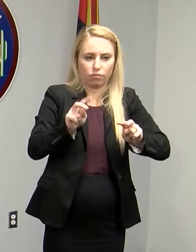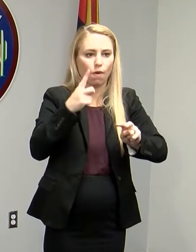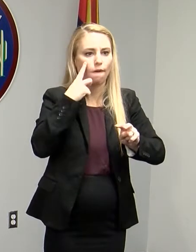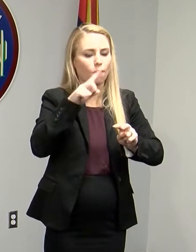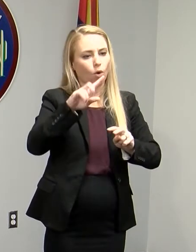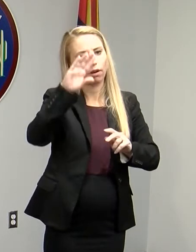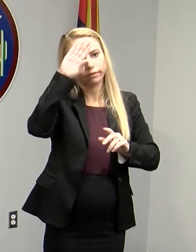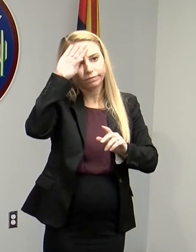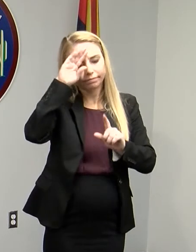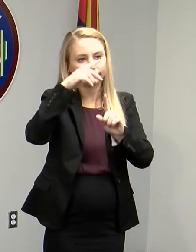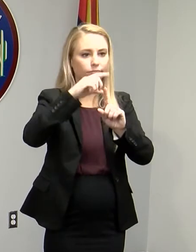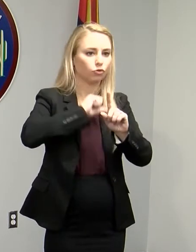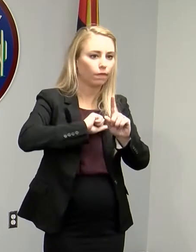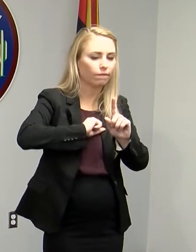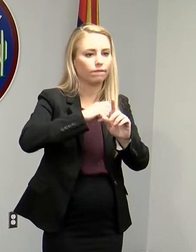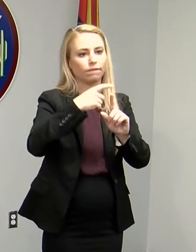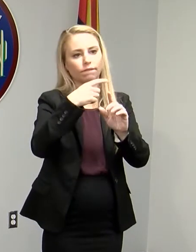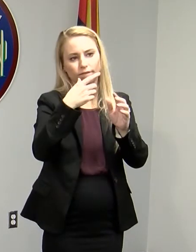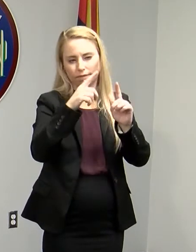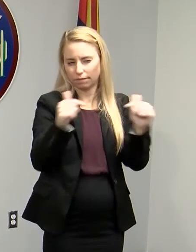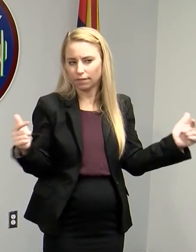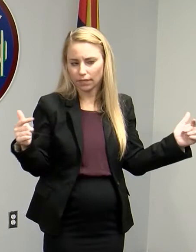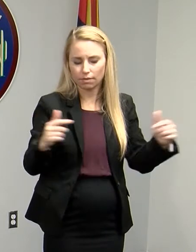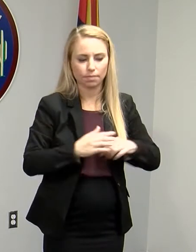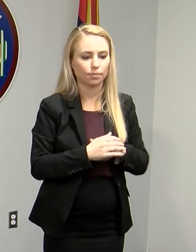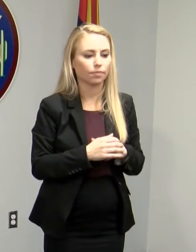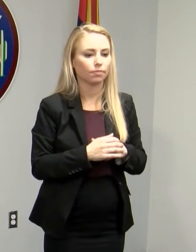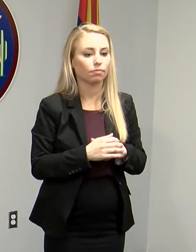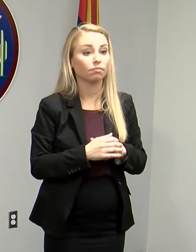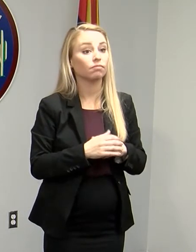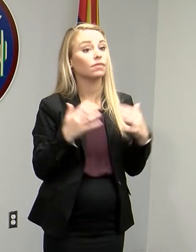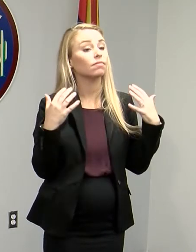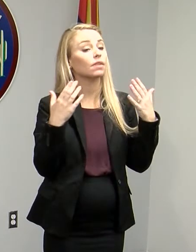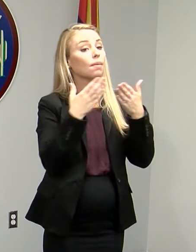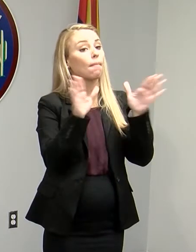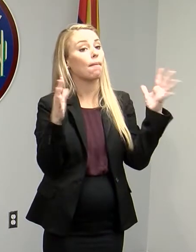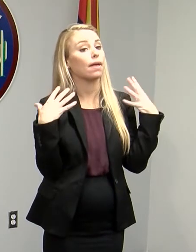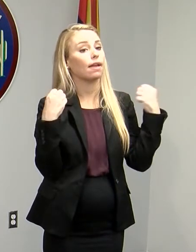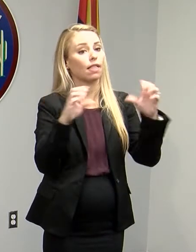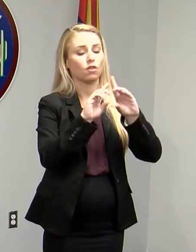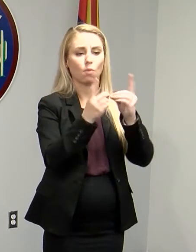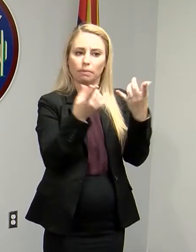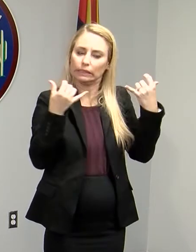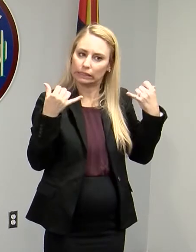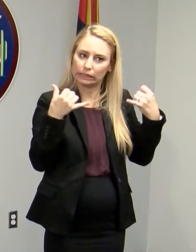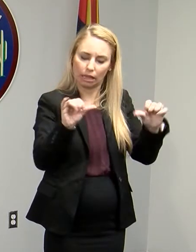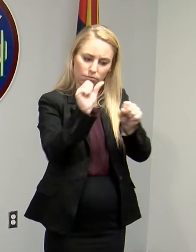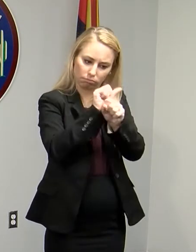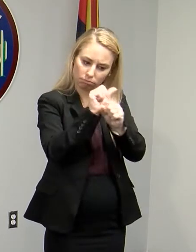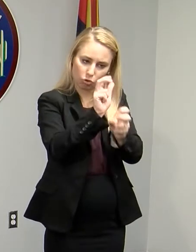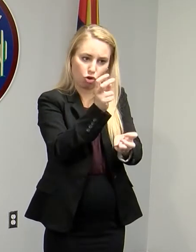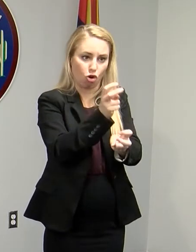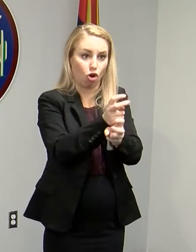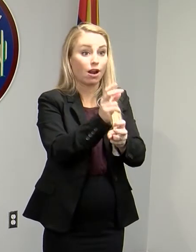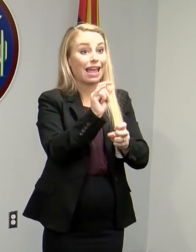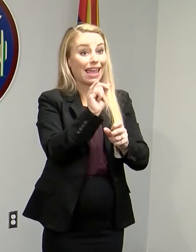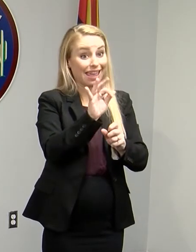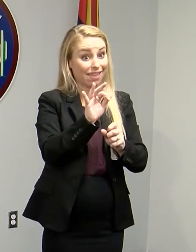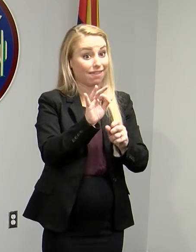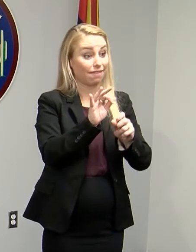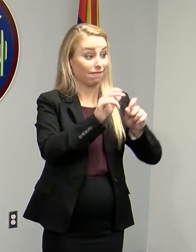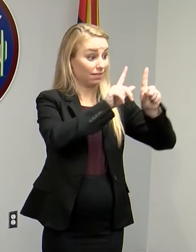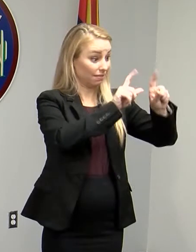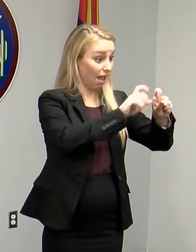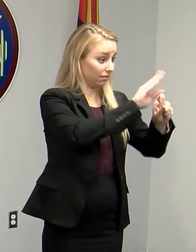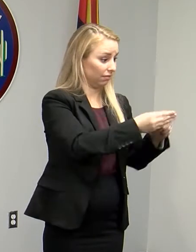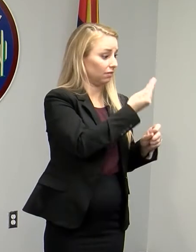Health, we are still doing our part. We are reaching out to every single positive case that we have contact information